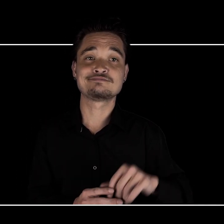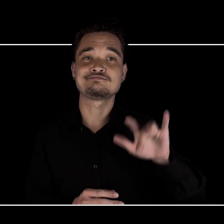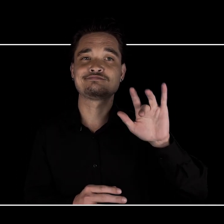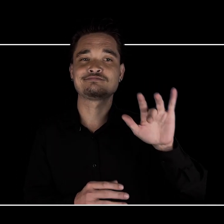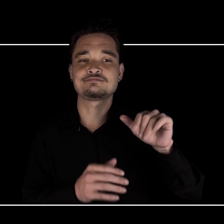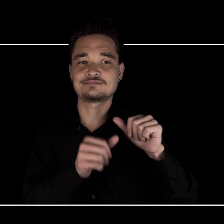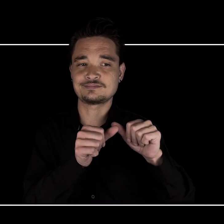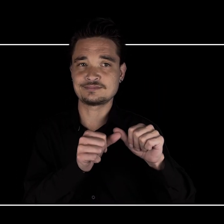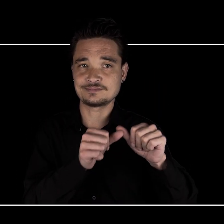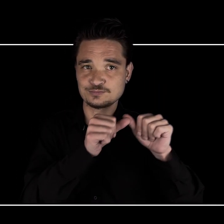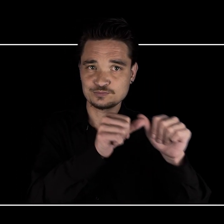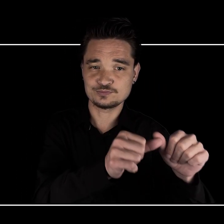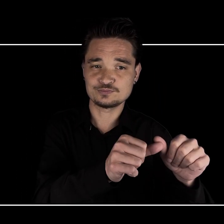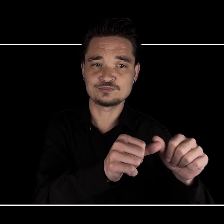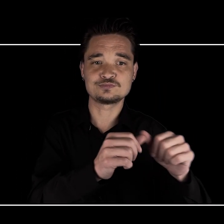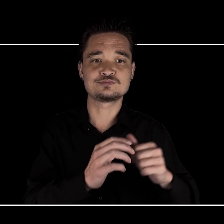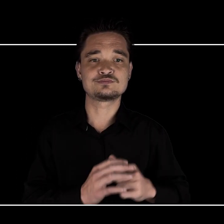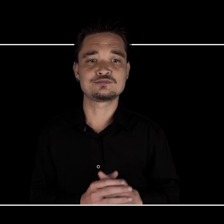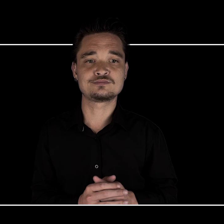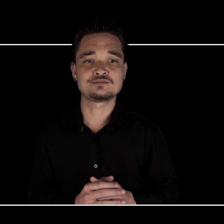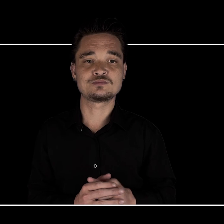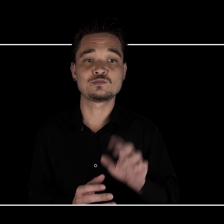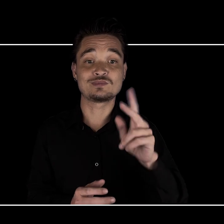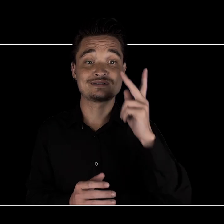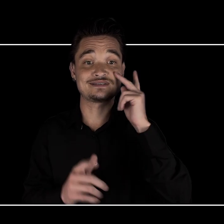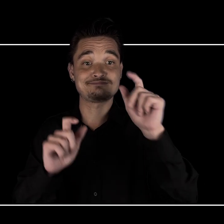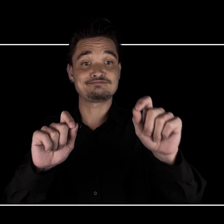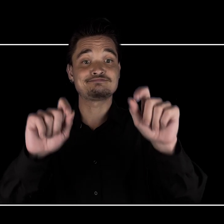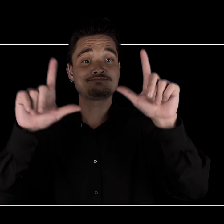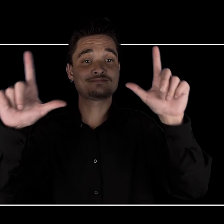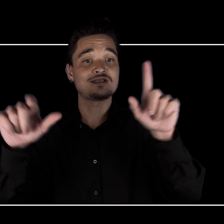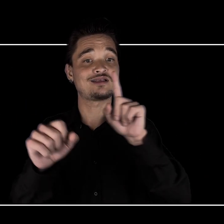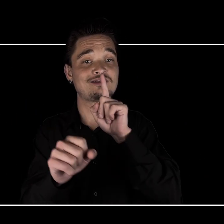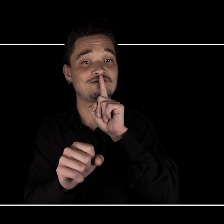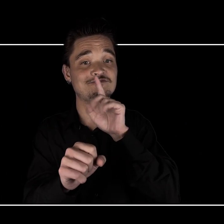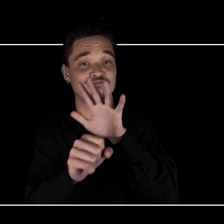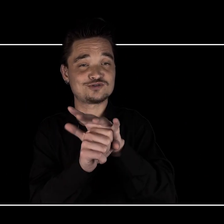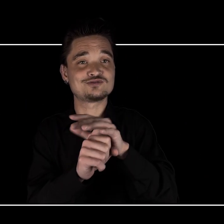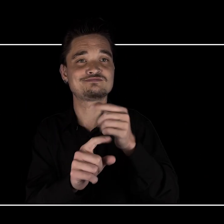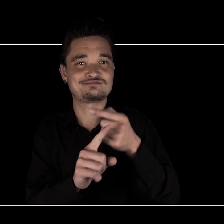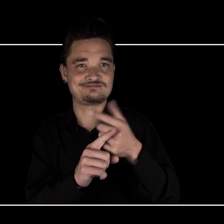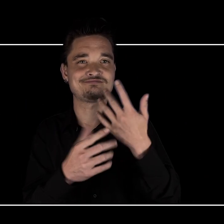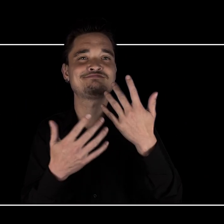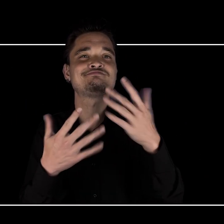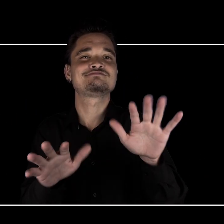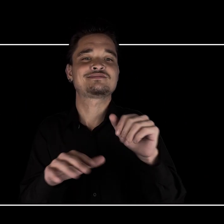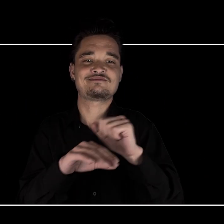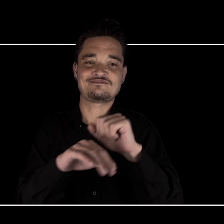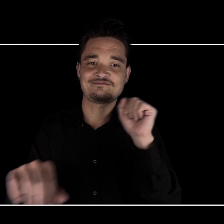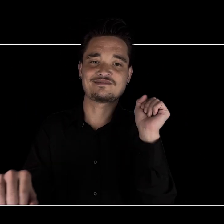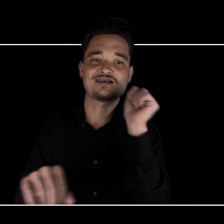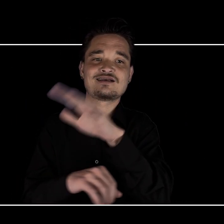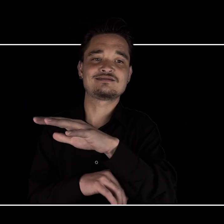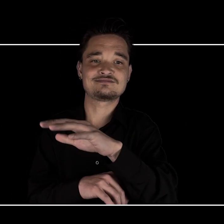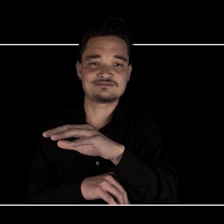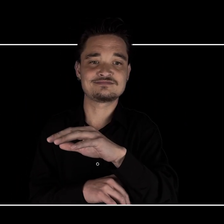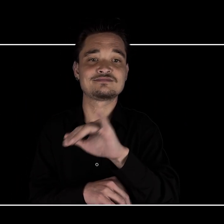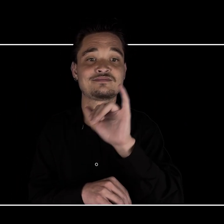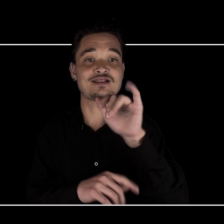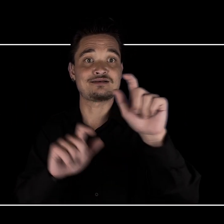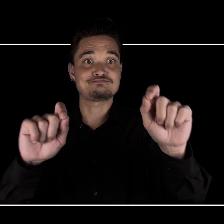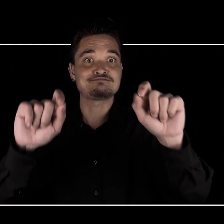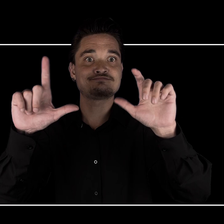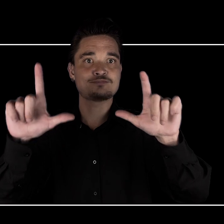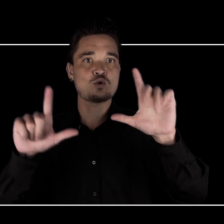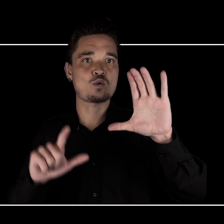click Continue. You will see a screen confirming that your weekly claim was filed. There will be a confirmation code